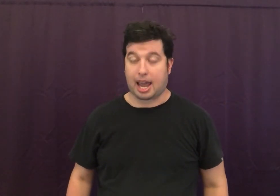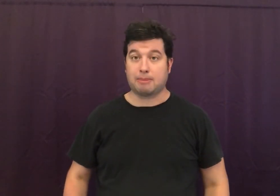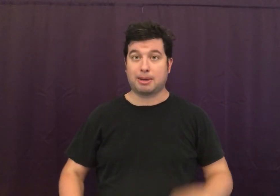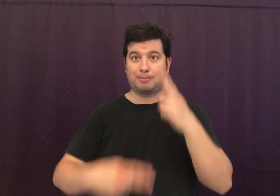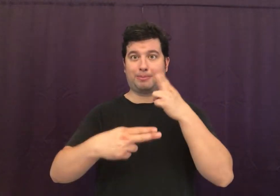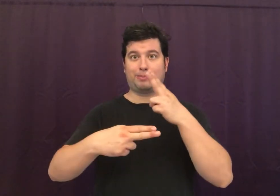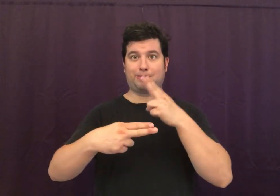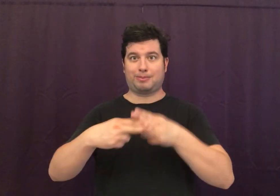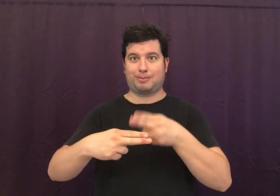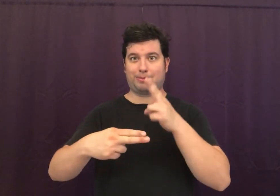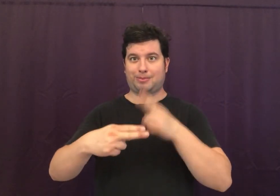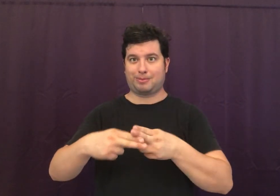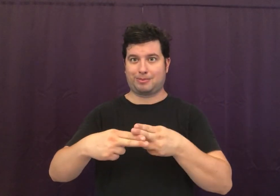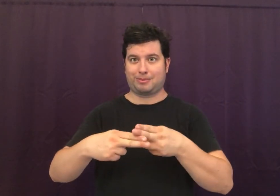Name.